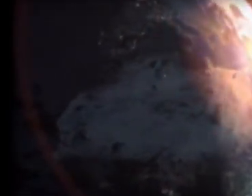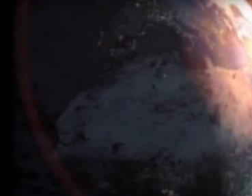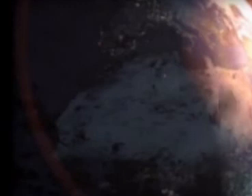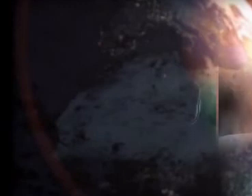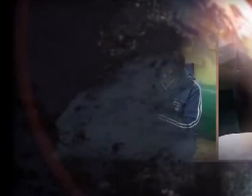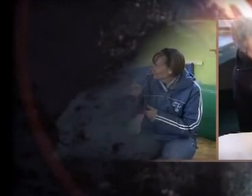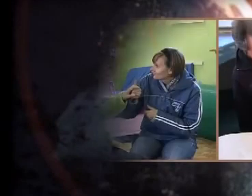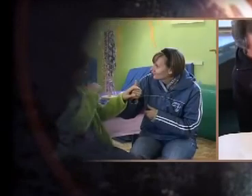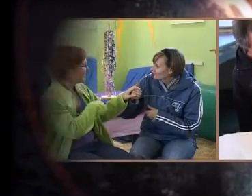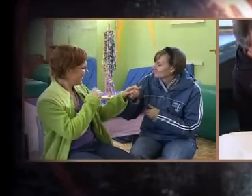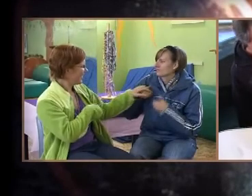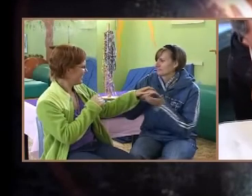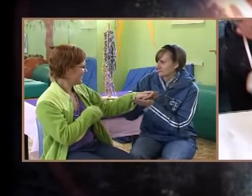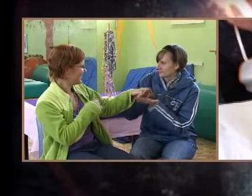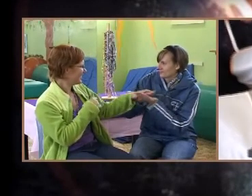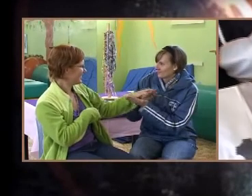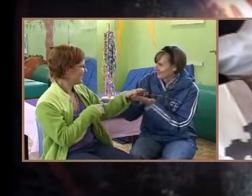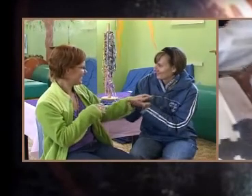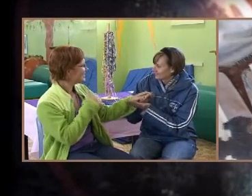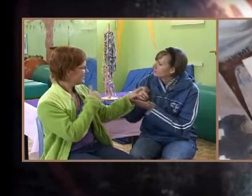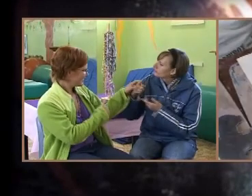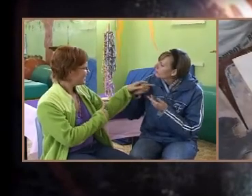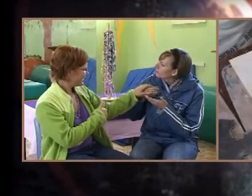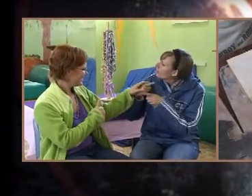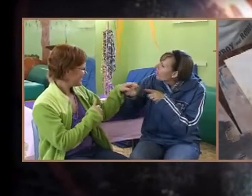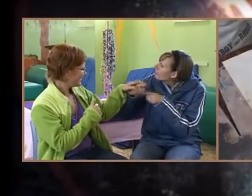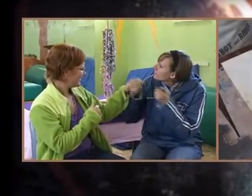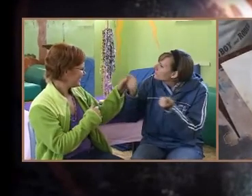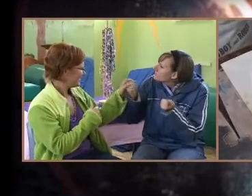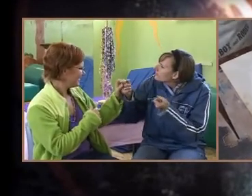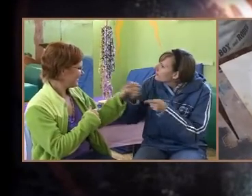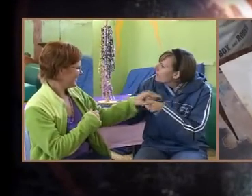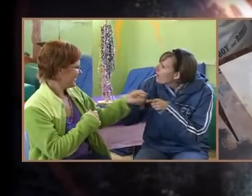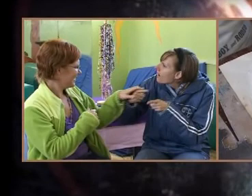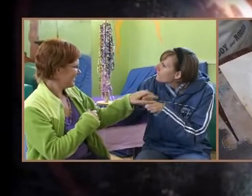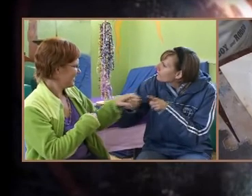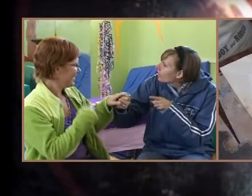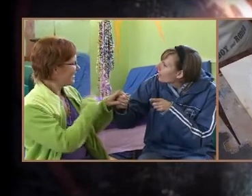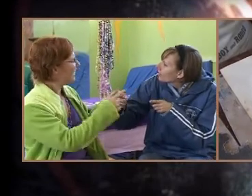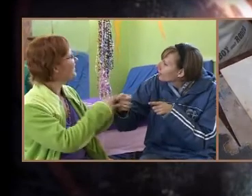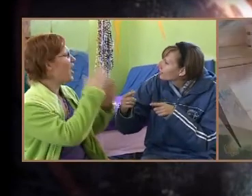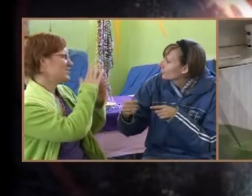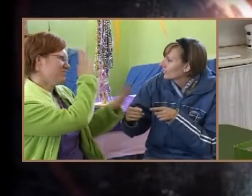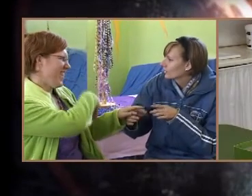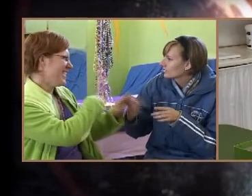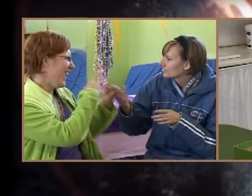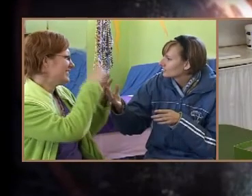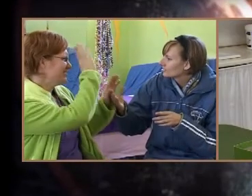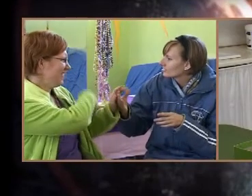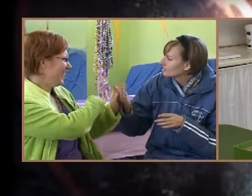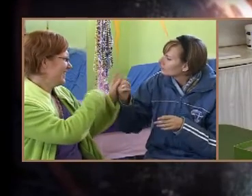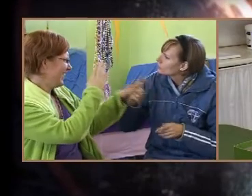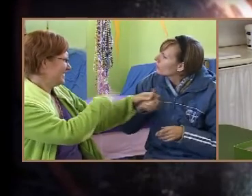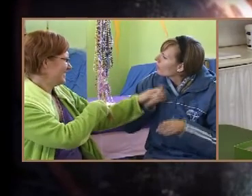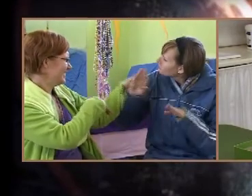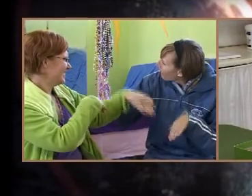The world of the deaf, a silent one where communication is visual, accessibility is a struggle, and where